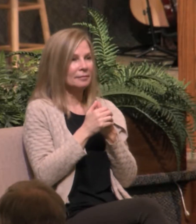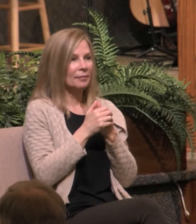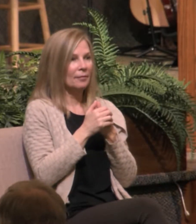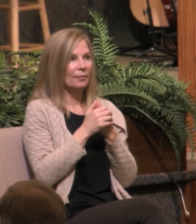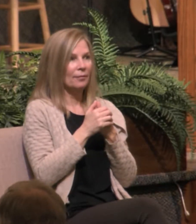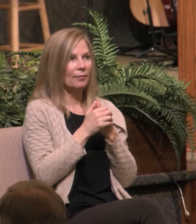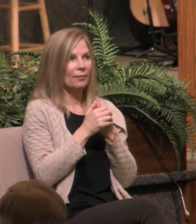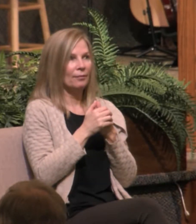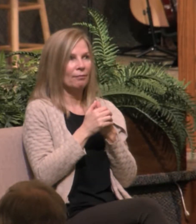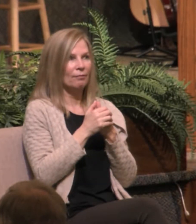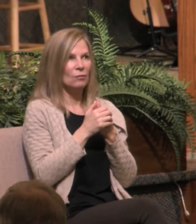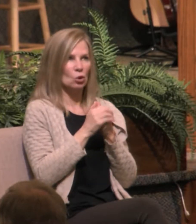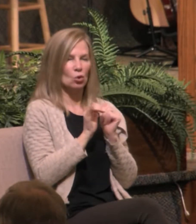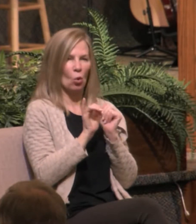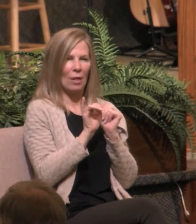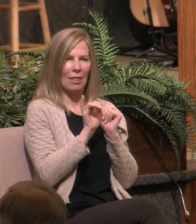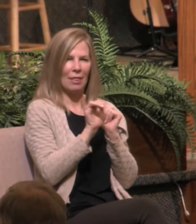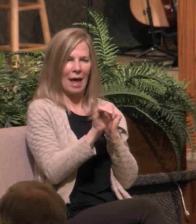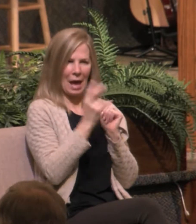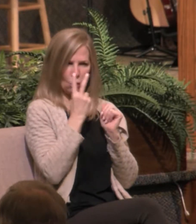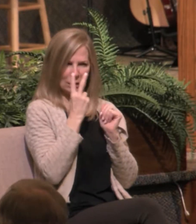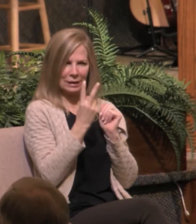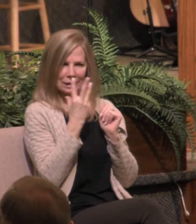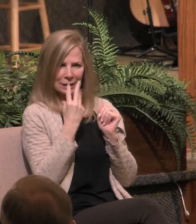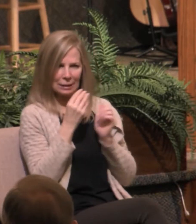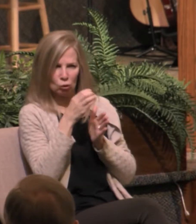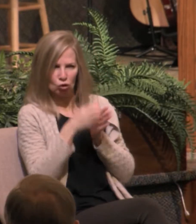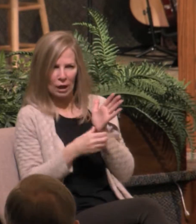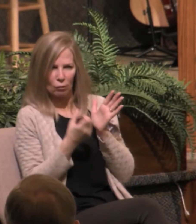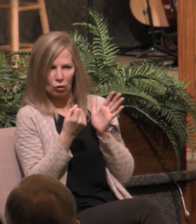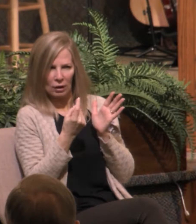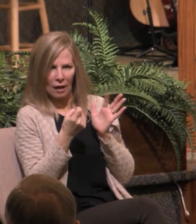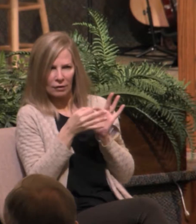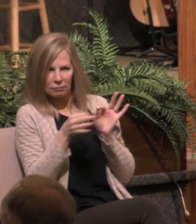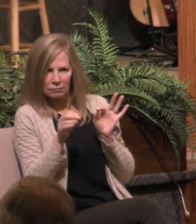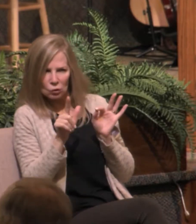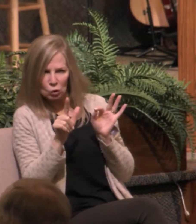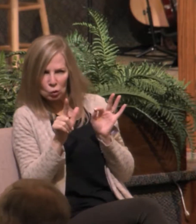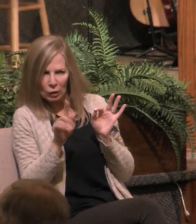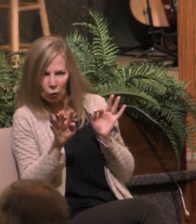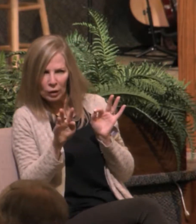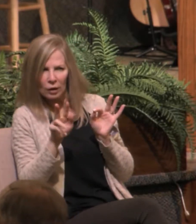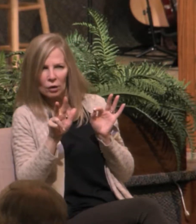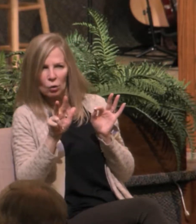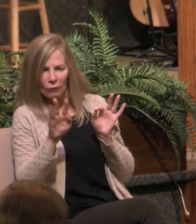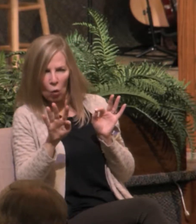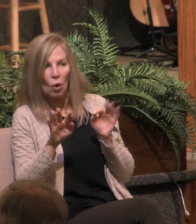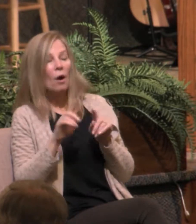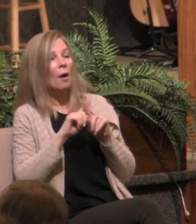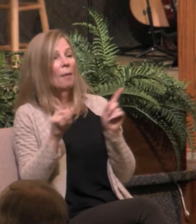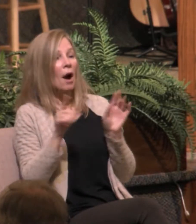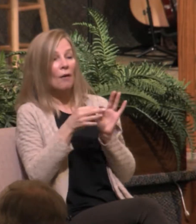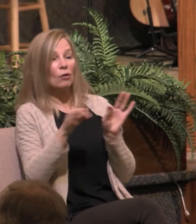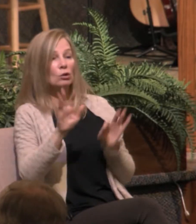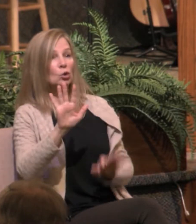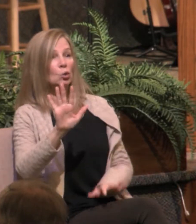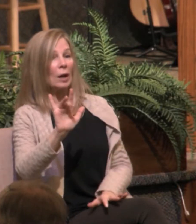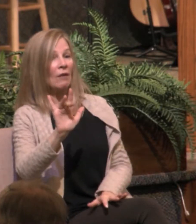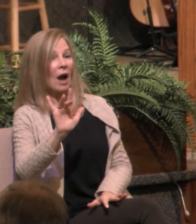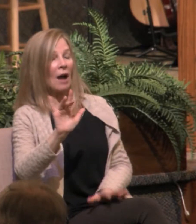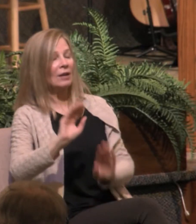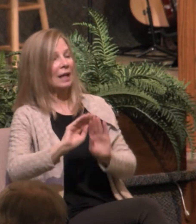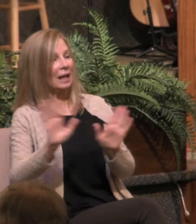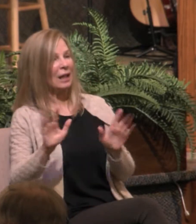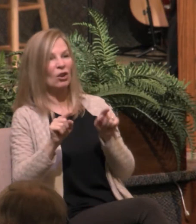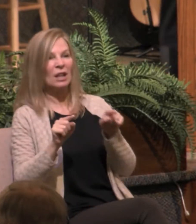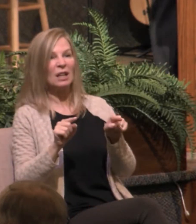This is at least hinted at in Hebrews 11, 23 and 24, talking about his life and being saved. But in verse 25, it makes it clear